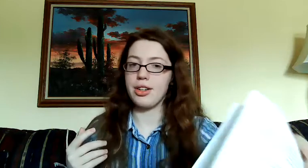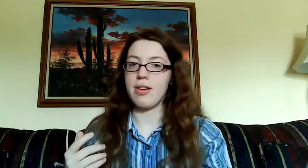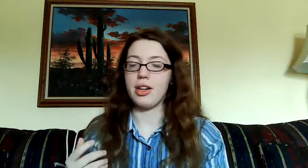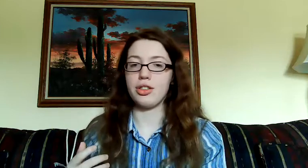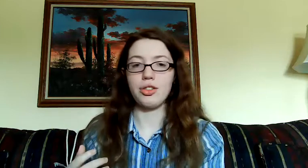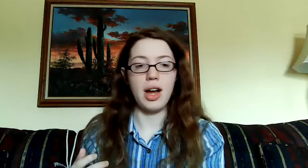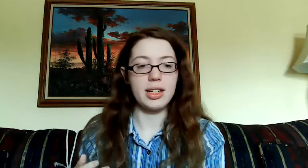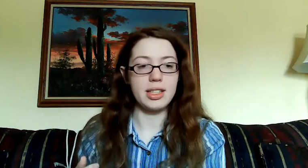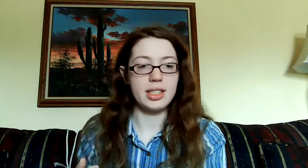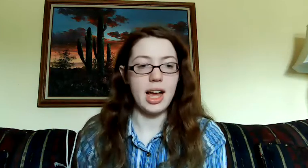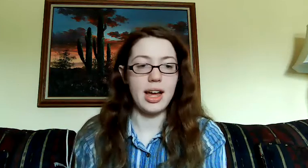you're trying to sign.